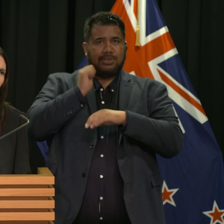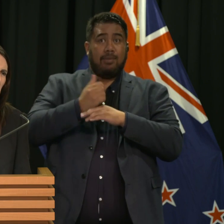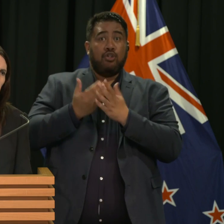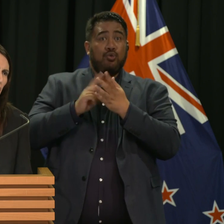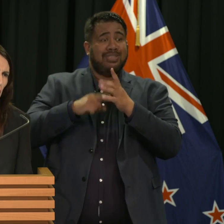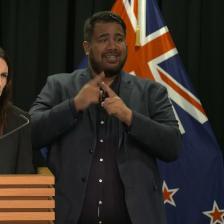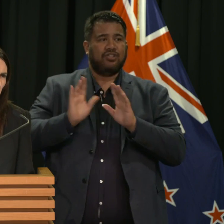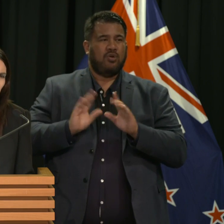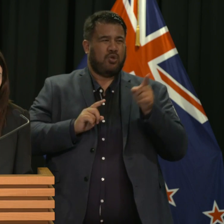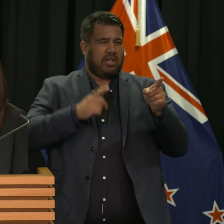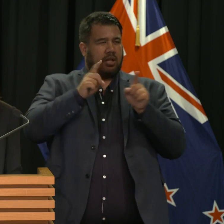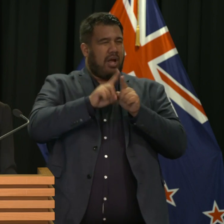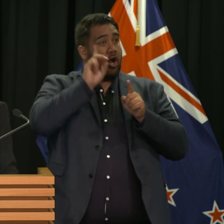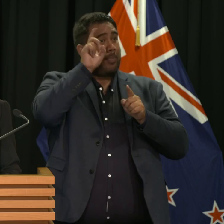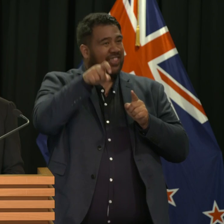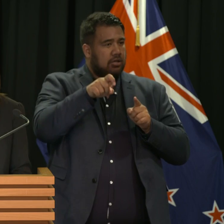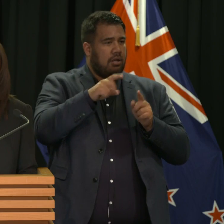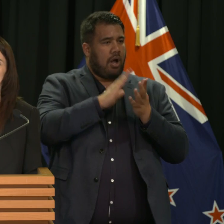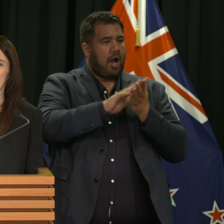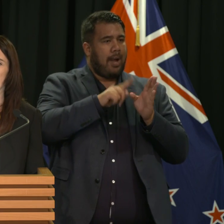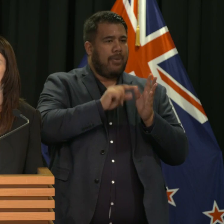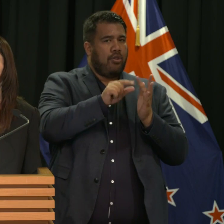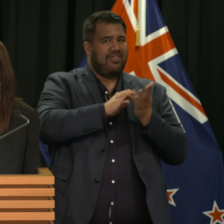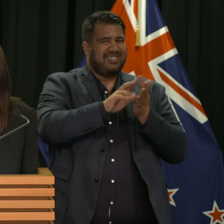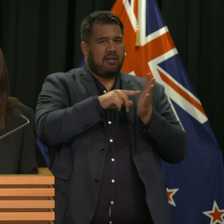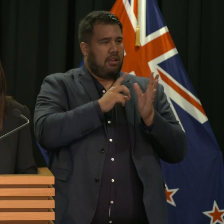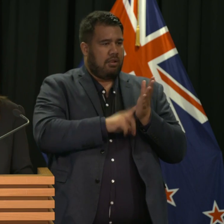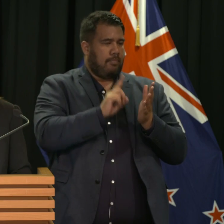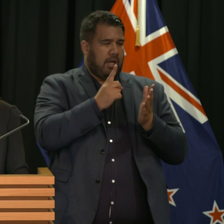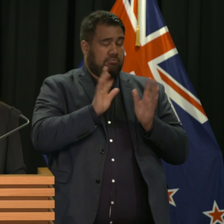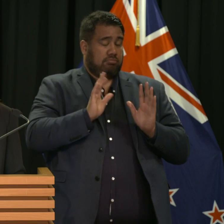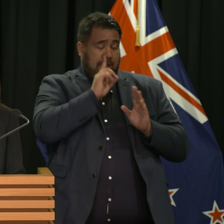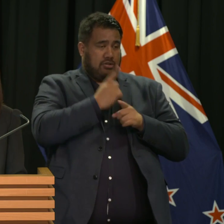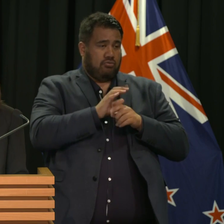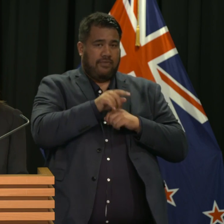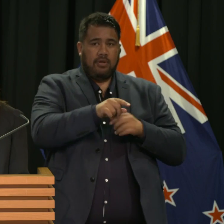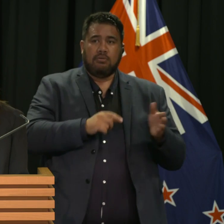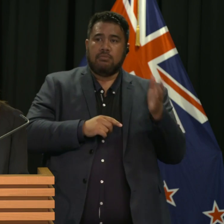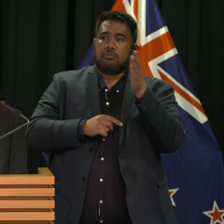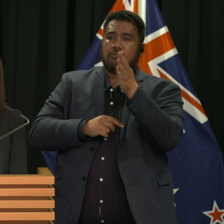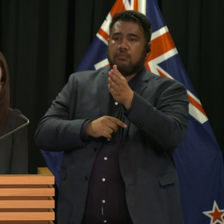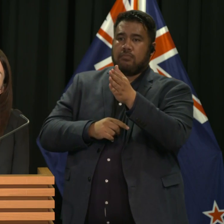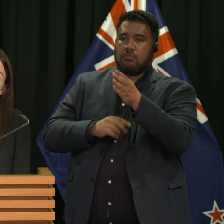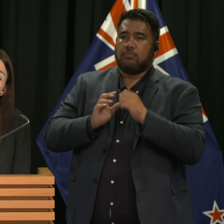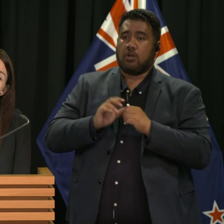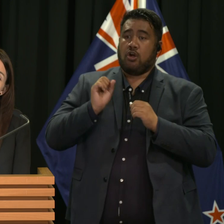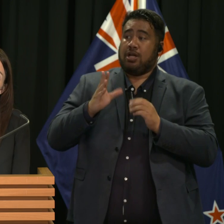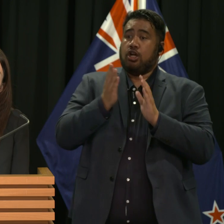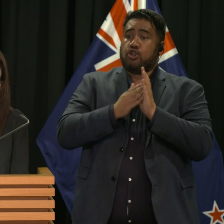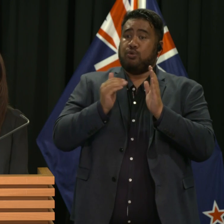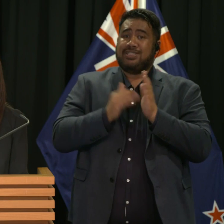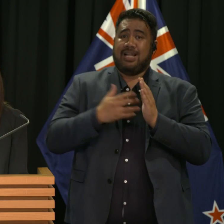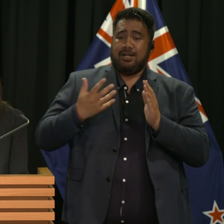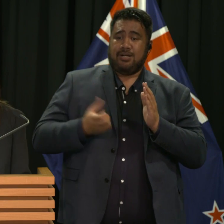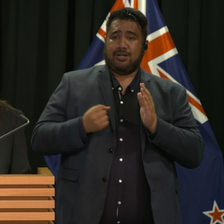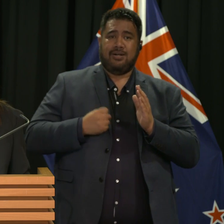taxes, so that's a bit of a hypothetical, really. I'll just take a couple more. The report suggested that the top 20% of... Sorry, what was that? Sorry, the